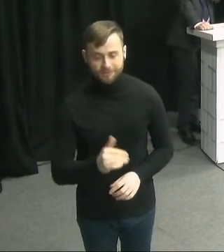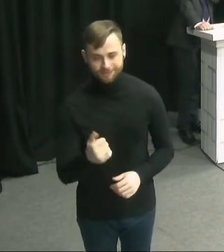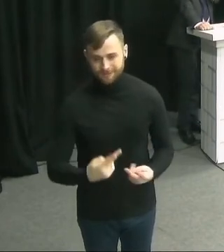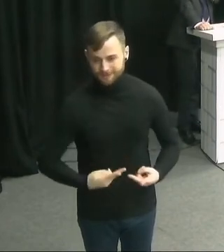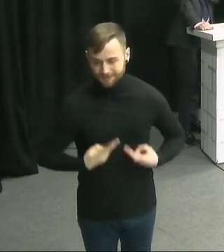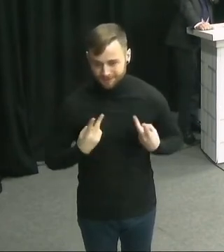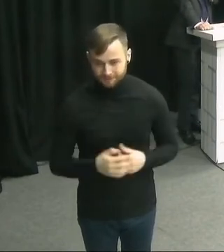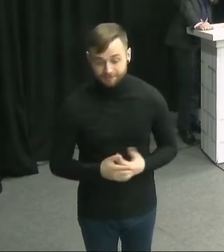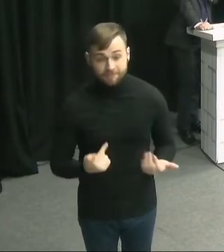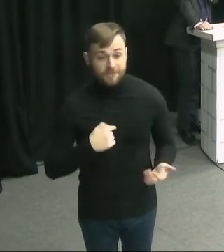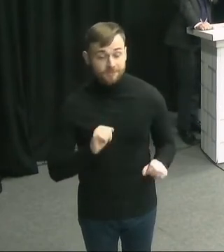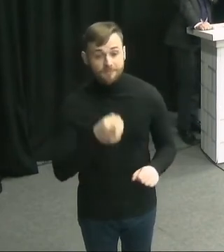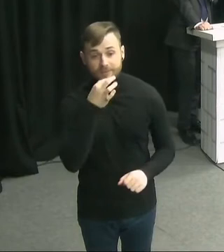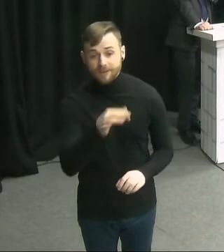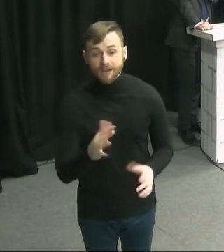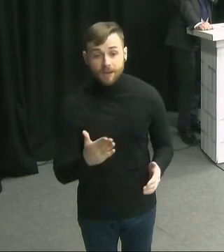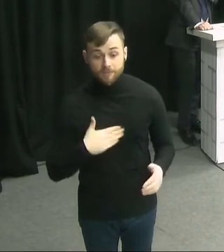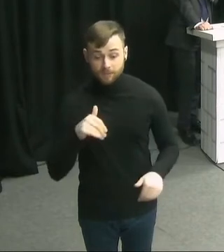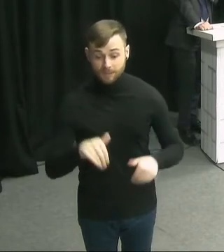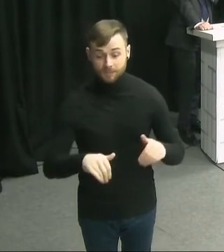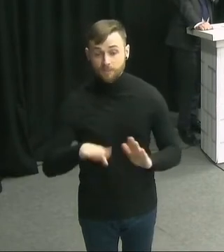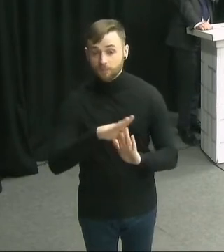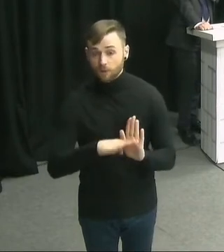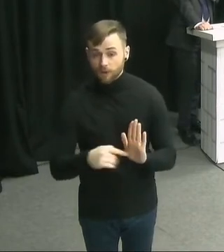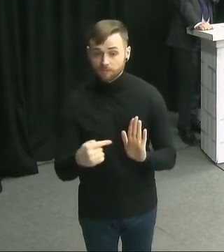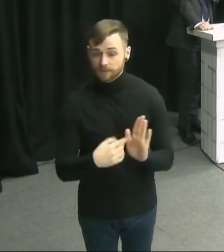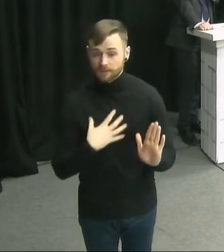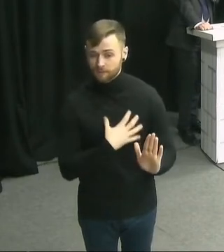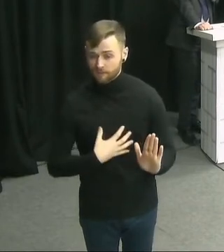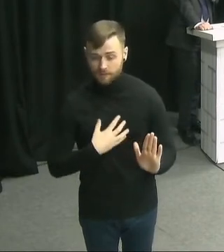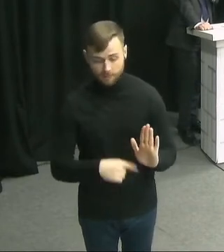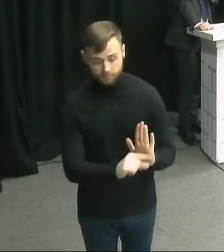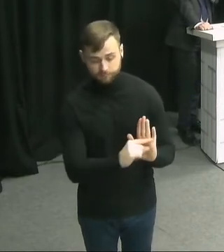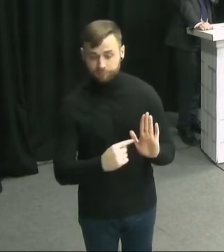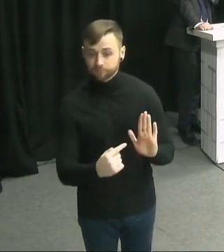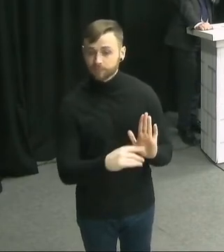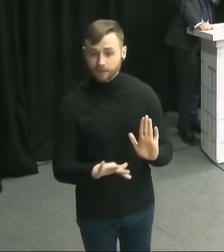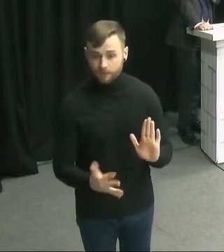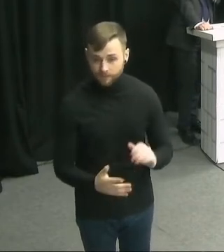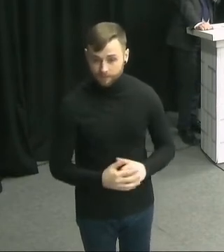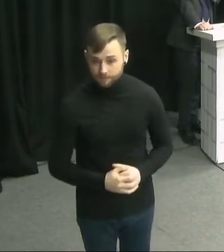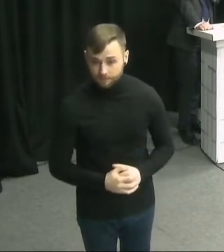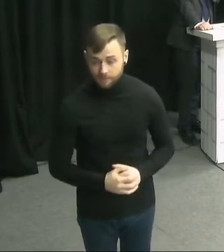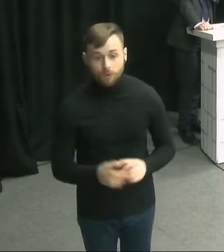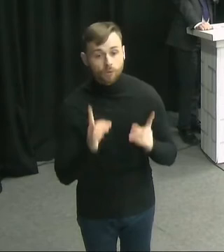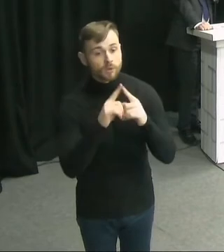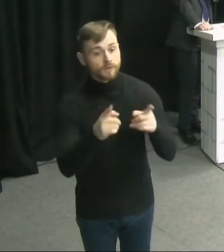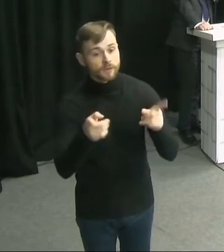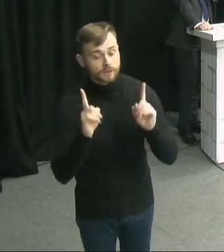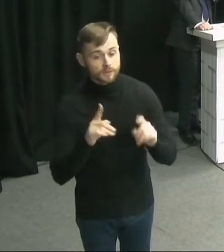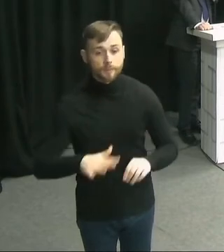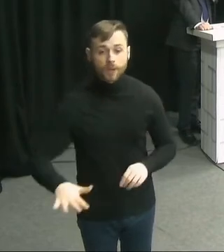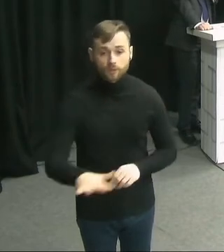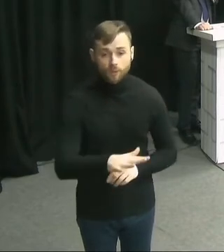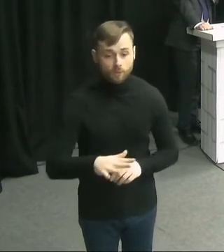important aspects is relationship of the between the community members. The community is comprised